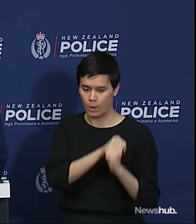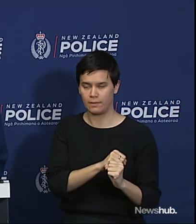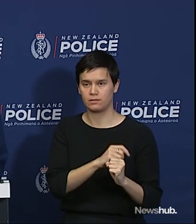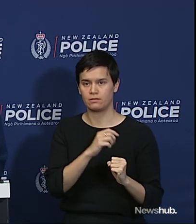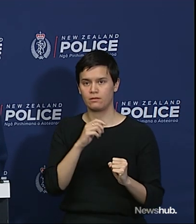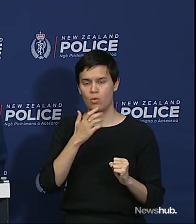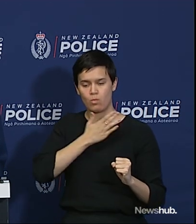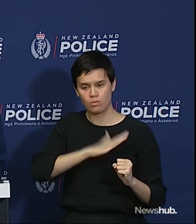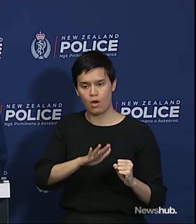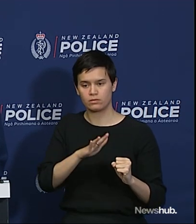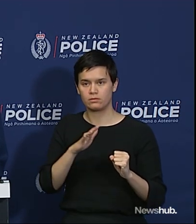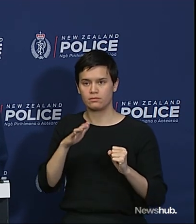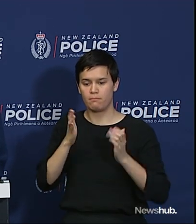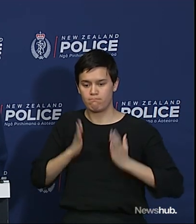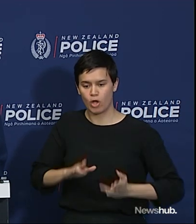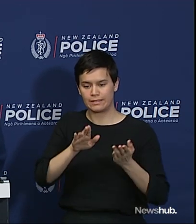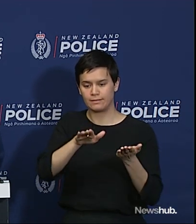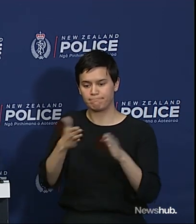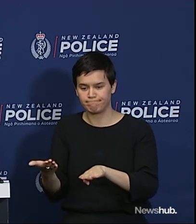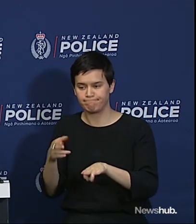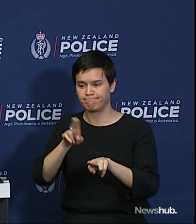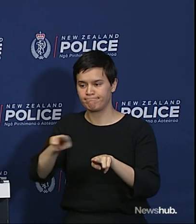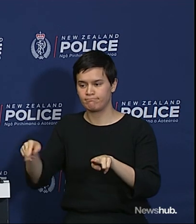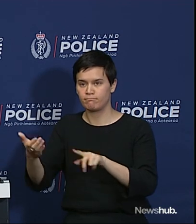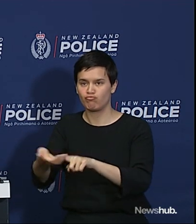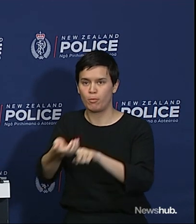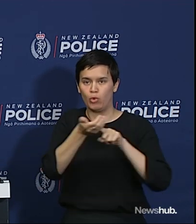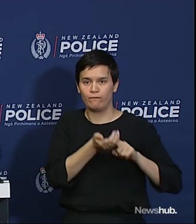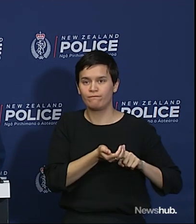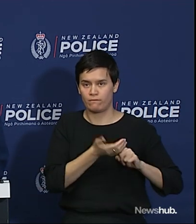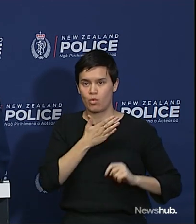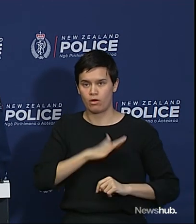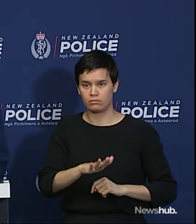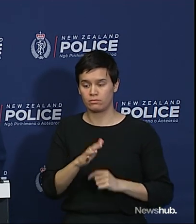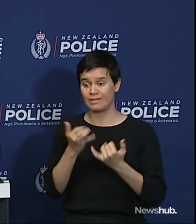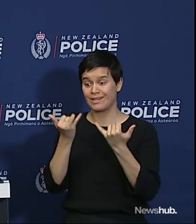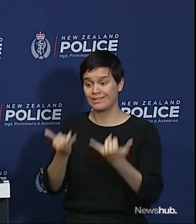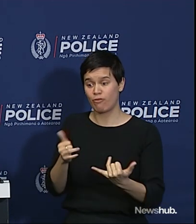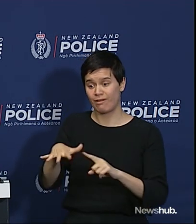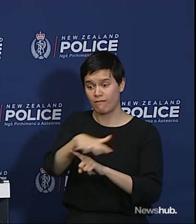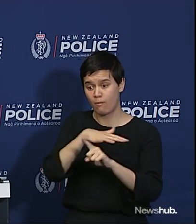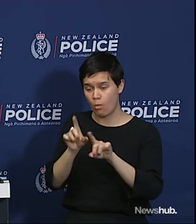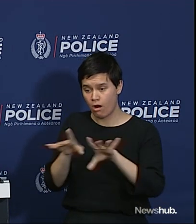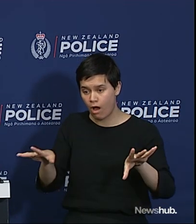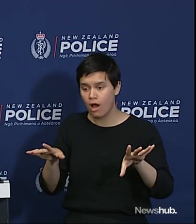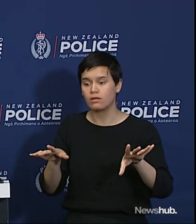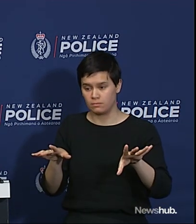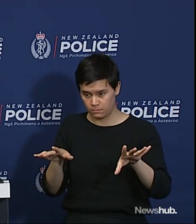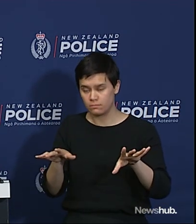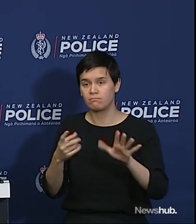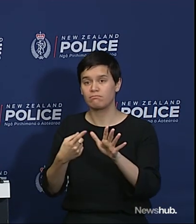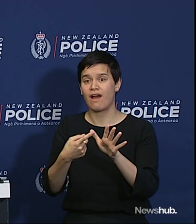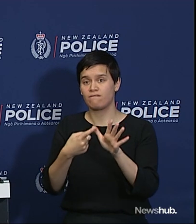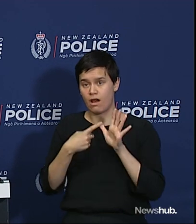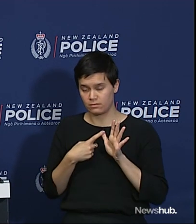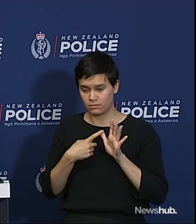island for family and friends. We have sought advice on the current environment, the requirements of those going to the island,